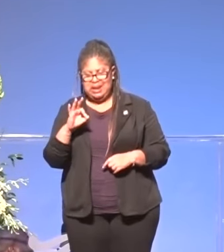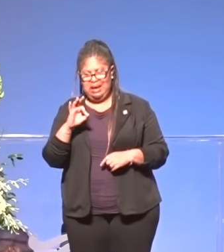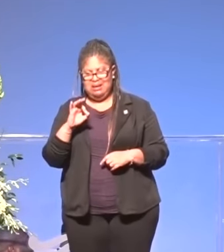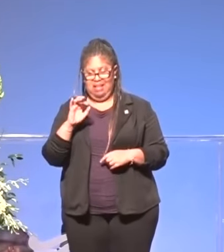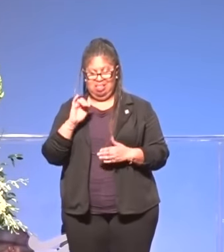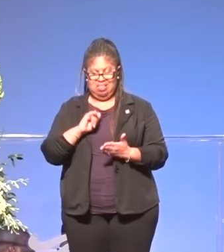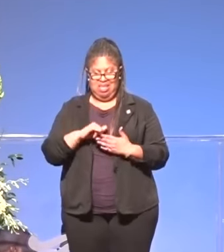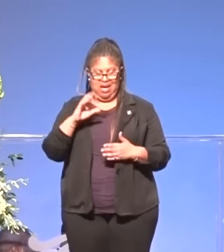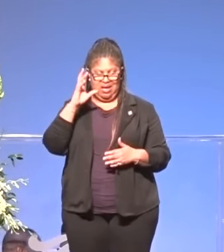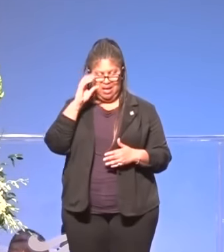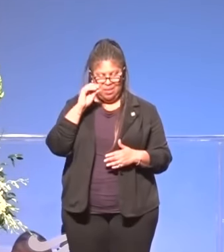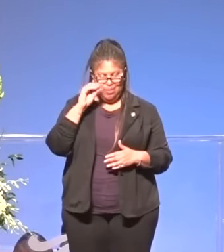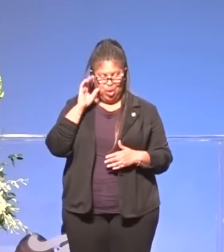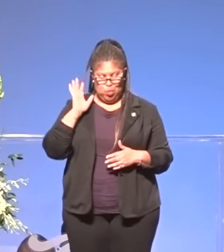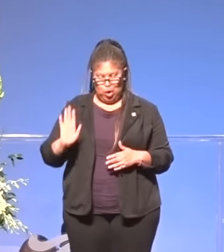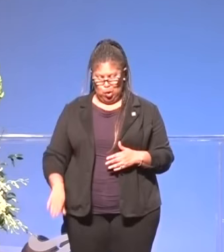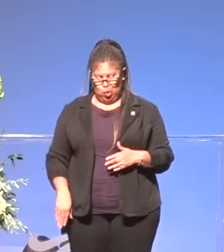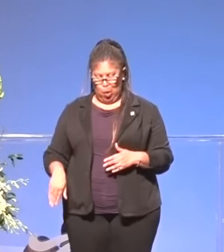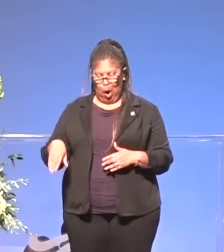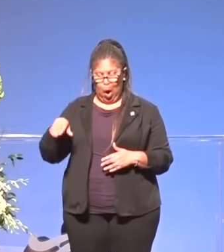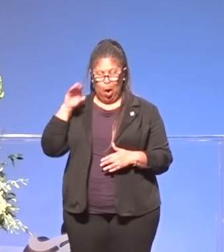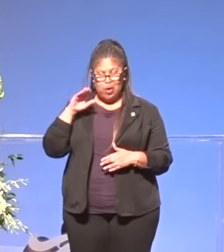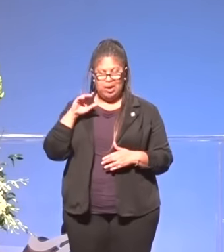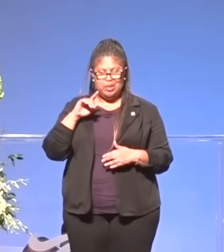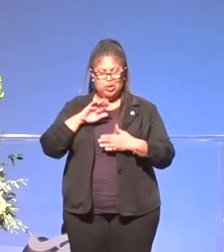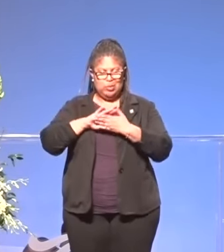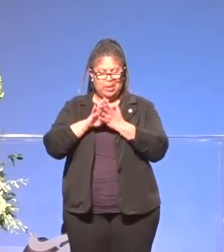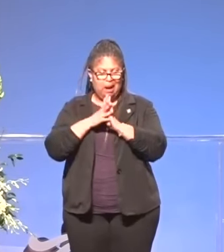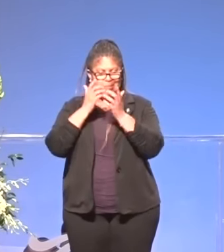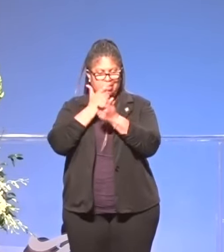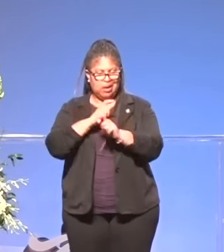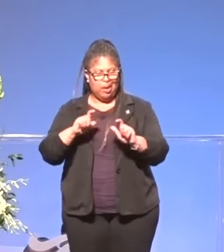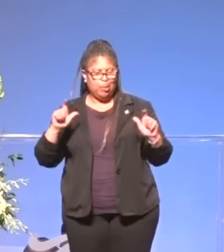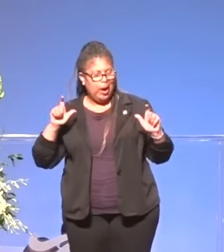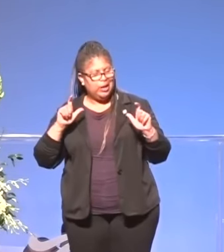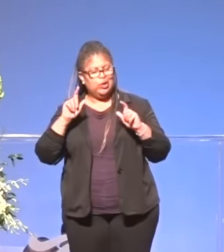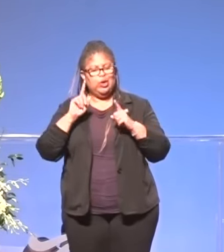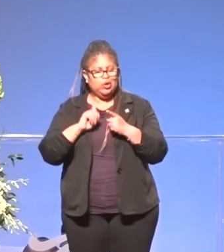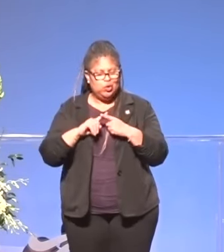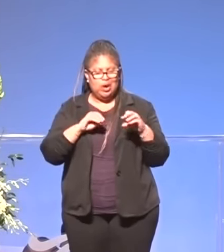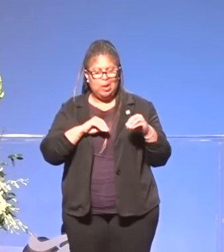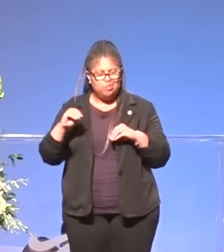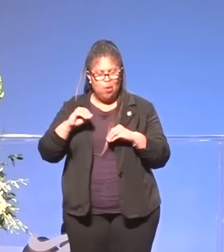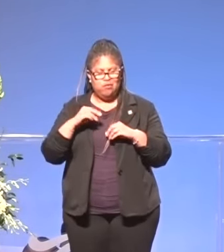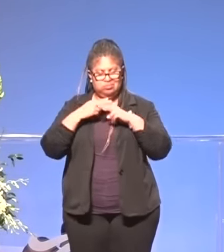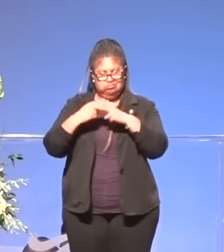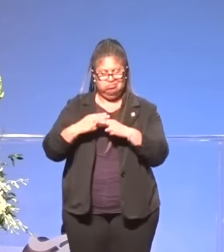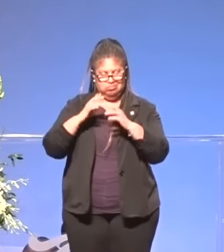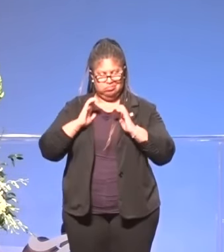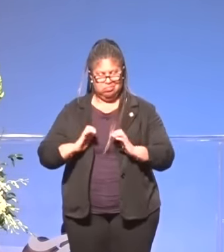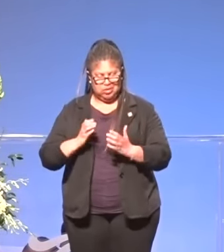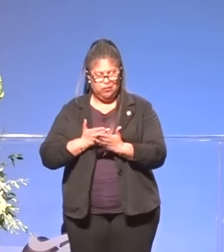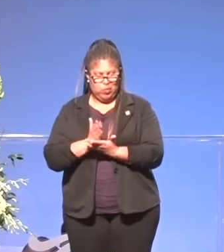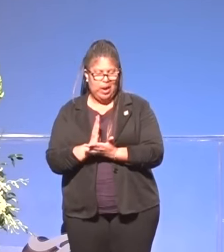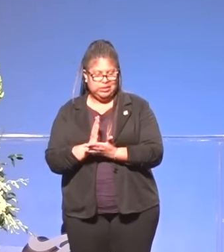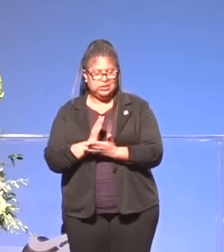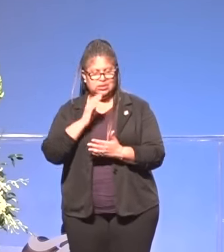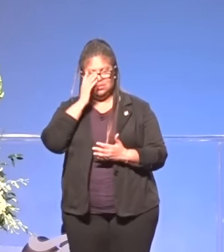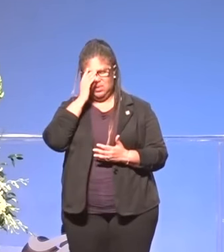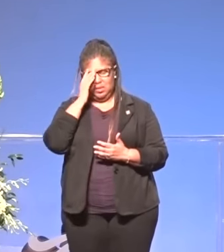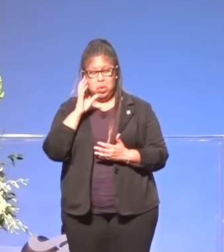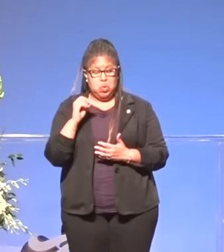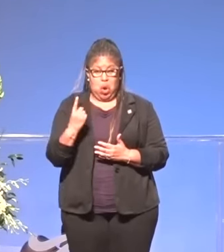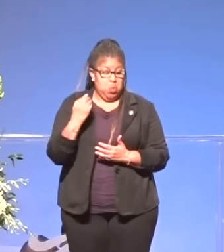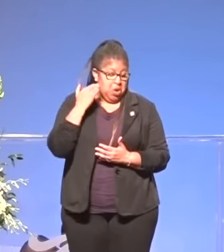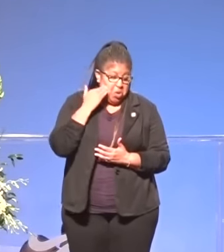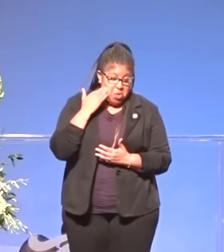boy would grow up to be the liberator to a movement called the civil rights. No